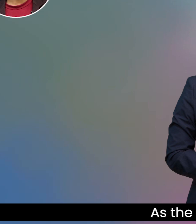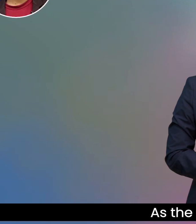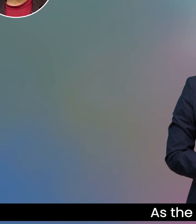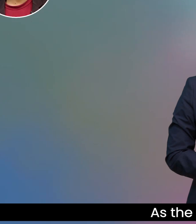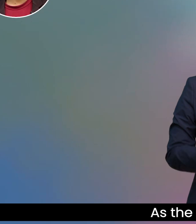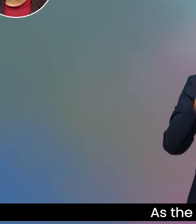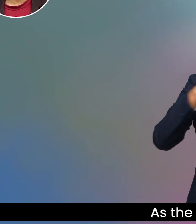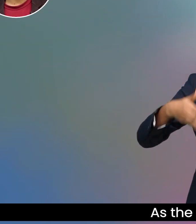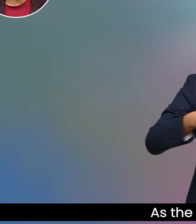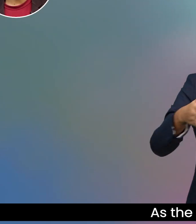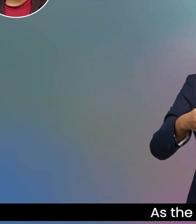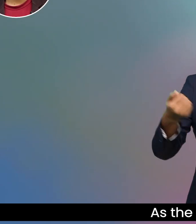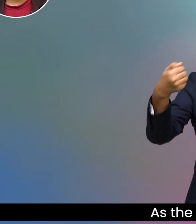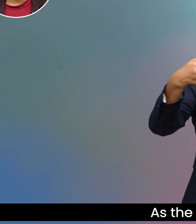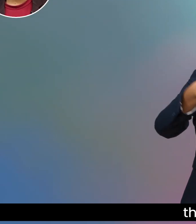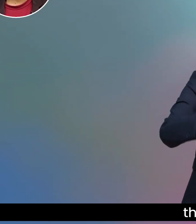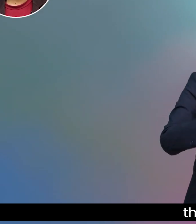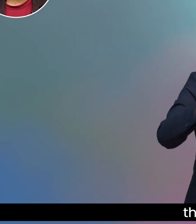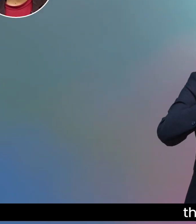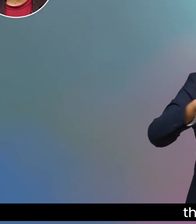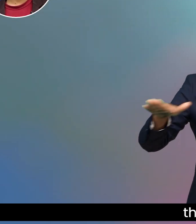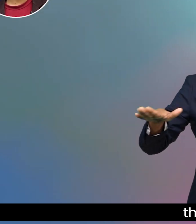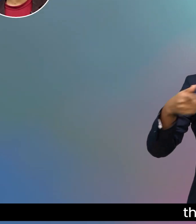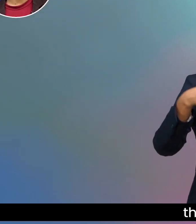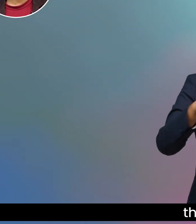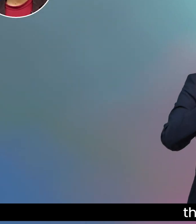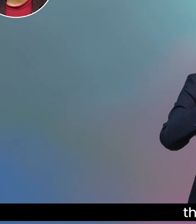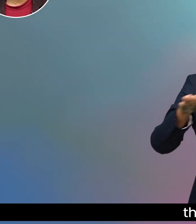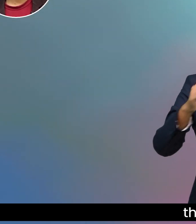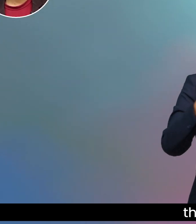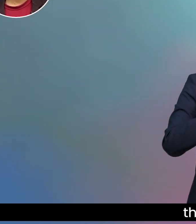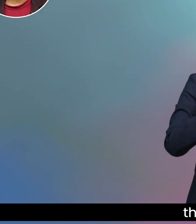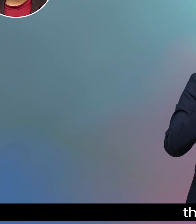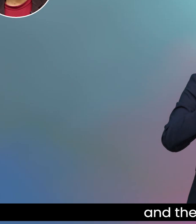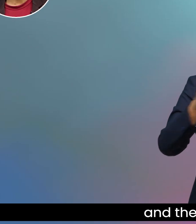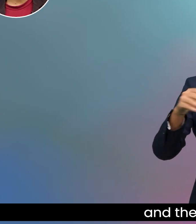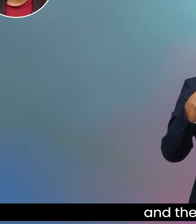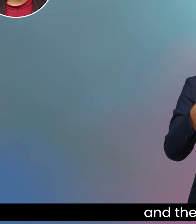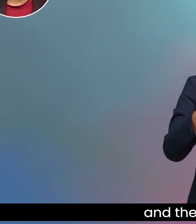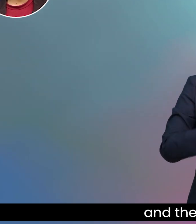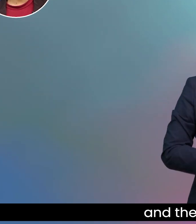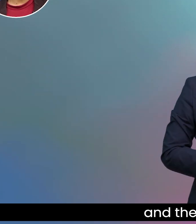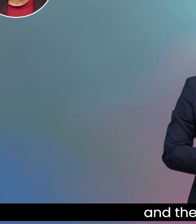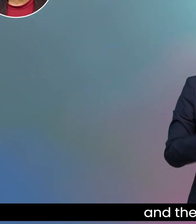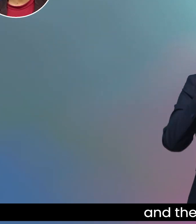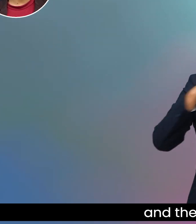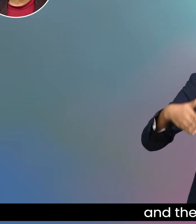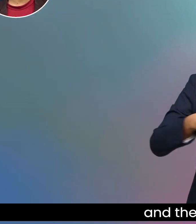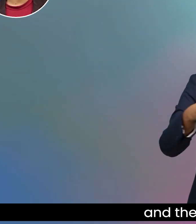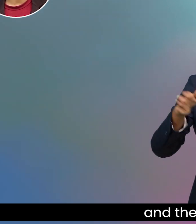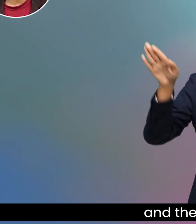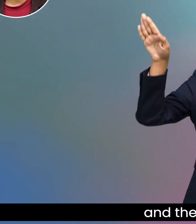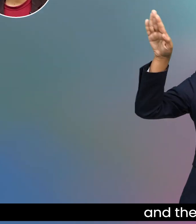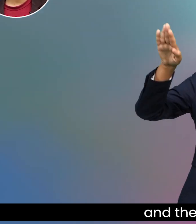As the river enters the plain, the slope is gentle and the river also